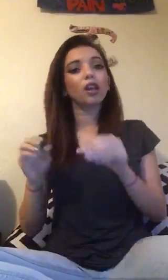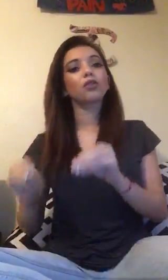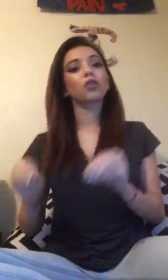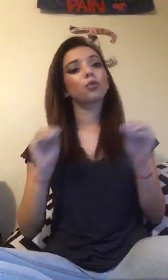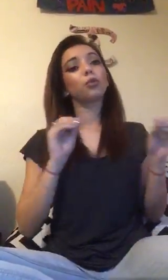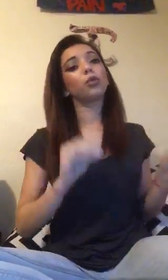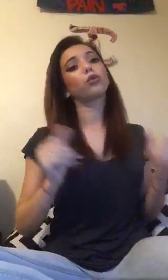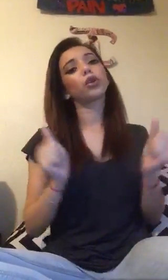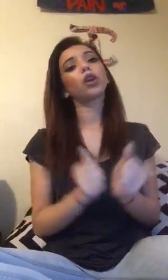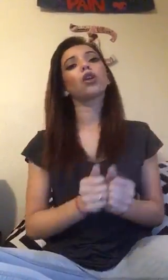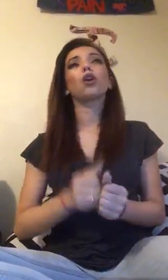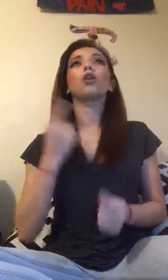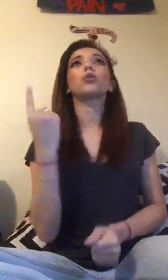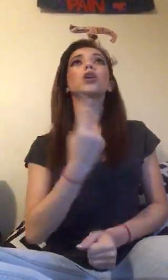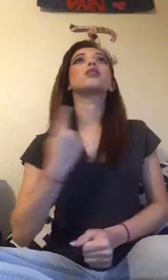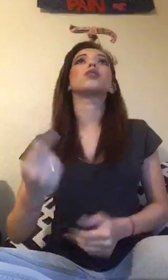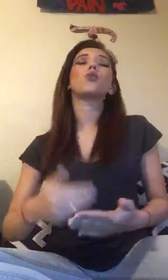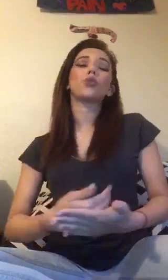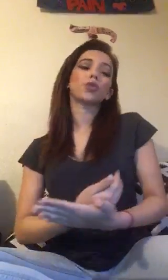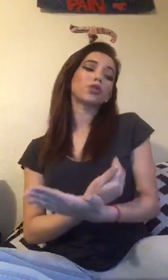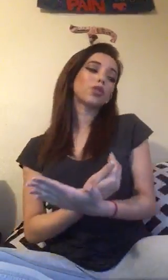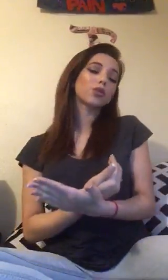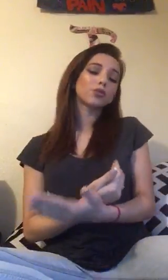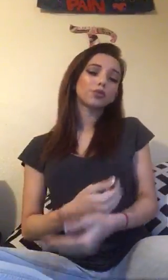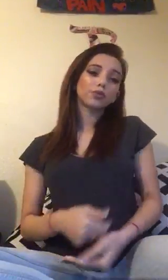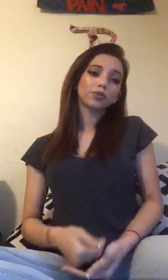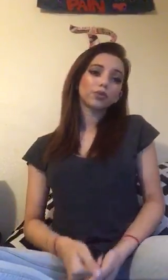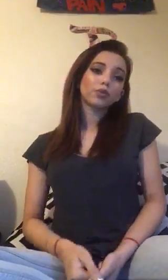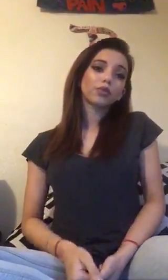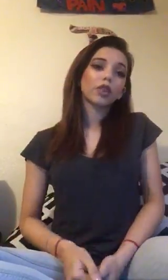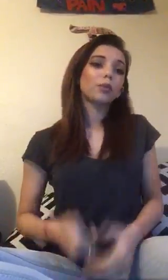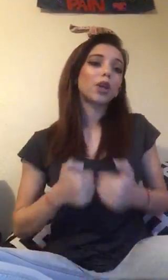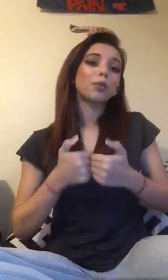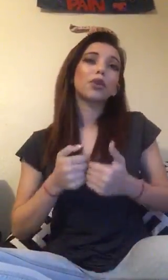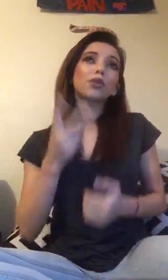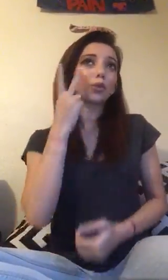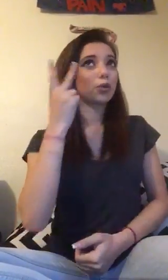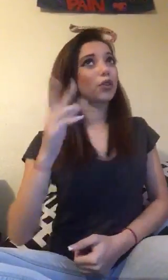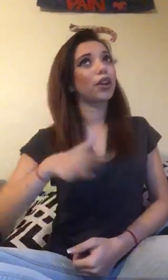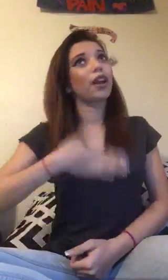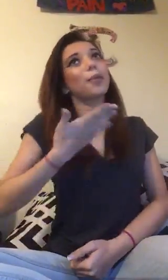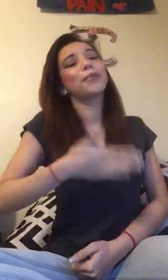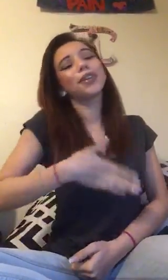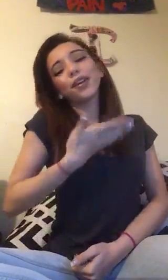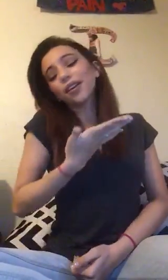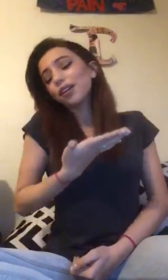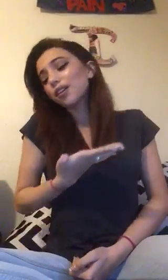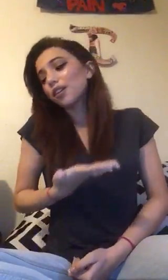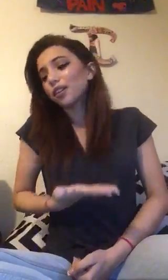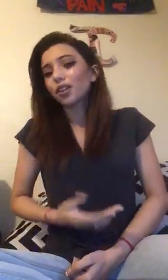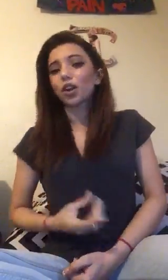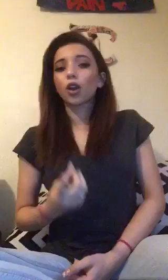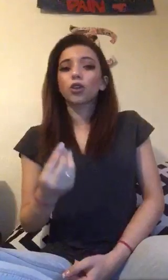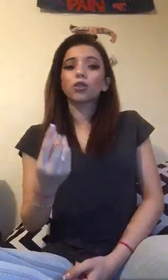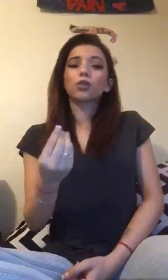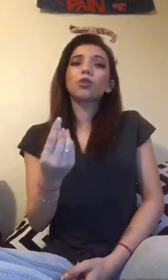If you're moving on with someone new, 'cause baby, you look happier, you